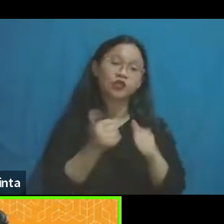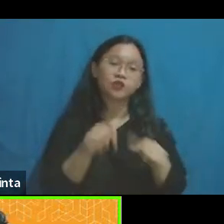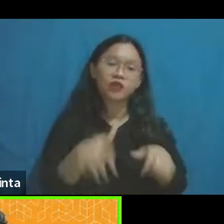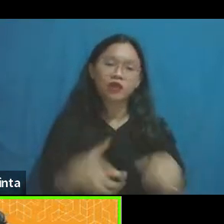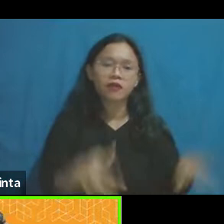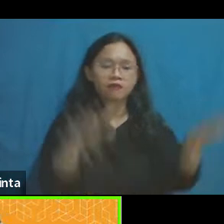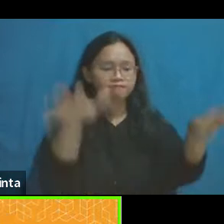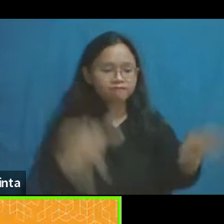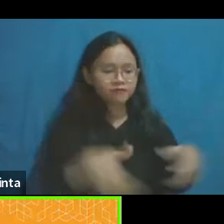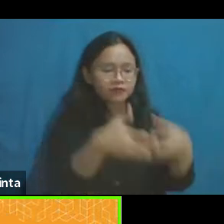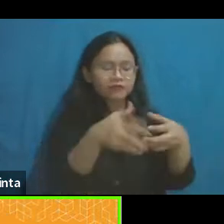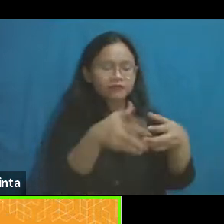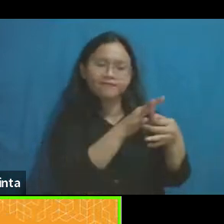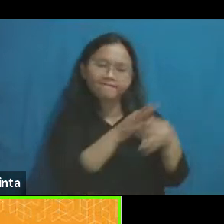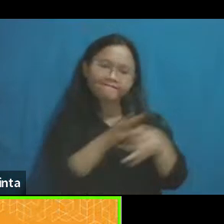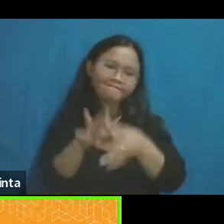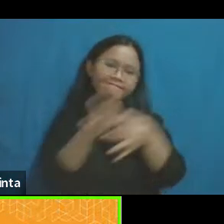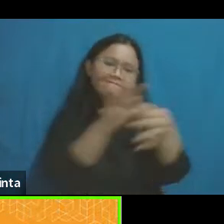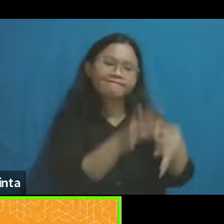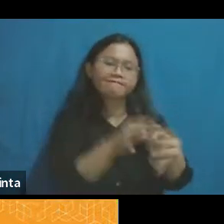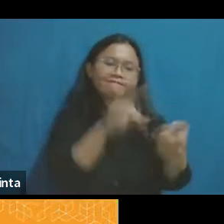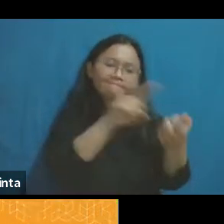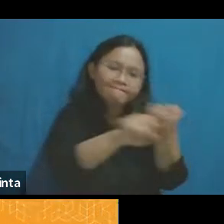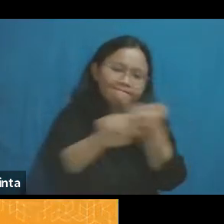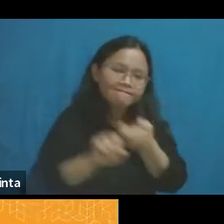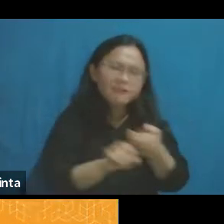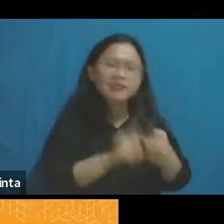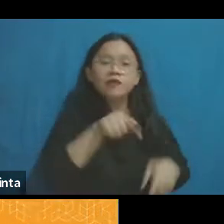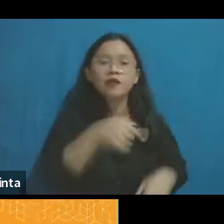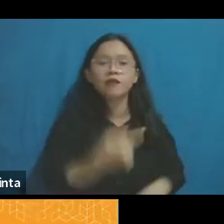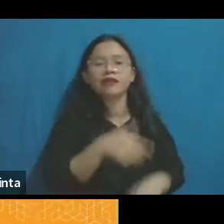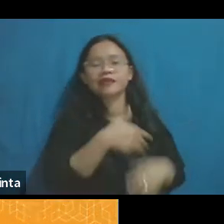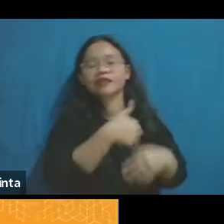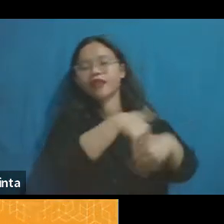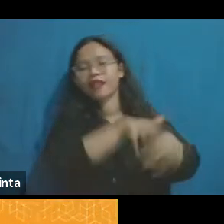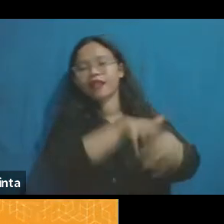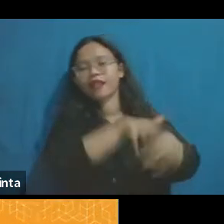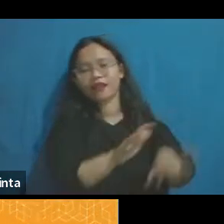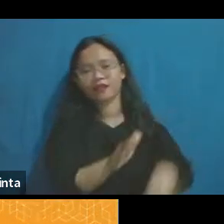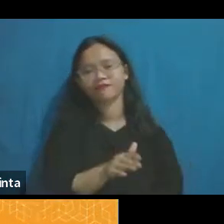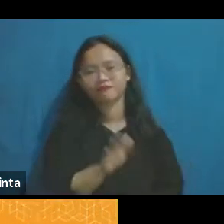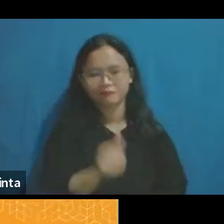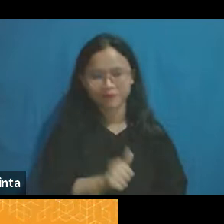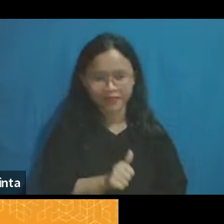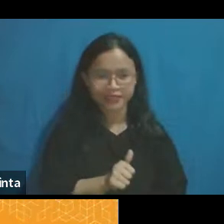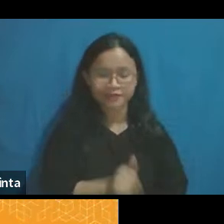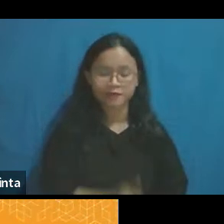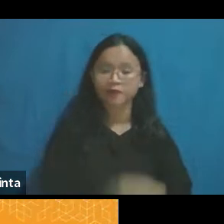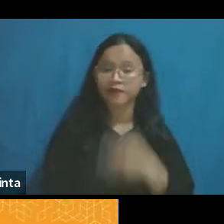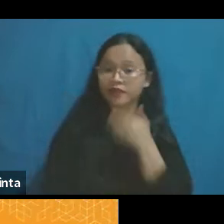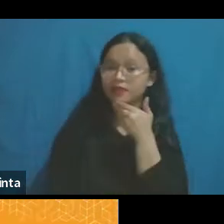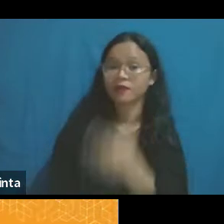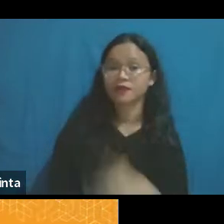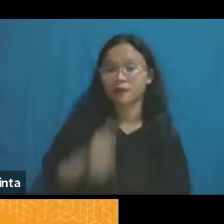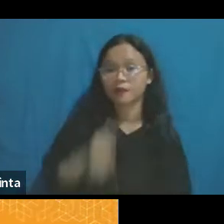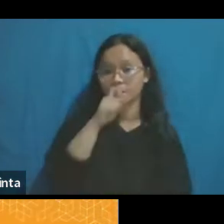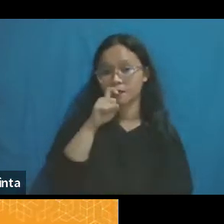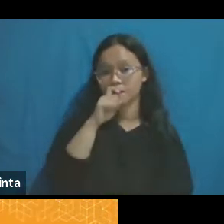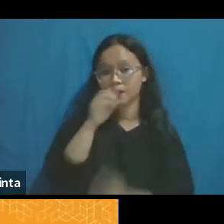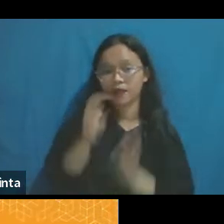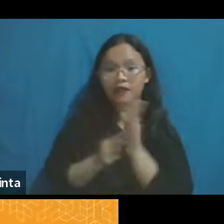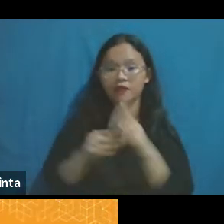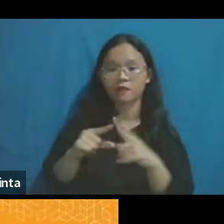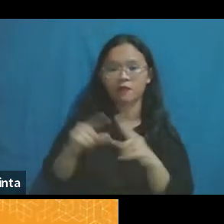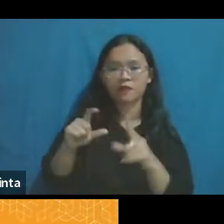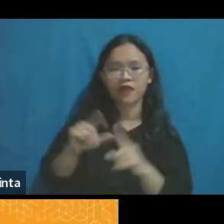people. Thank you. What a thoughtful message, Pak Made. Thank you so much. And I hope the Indonesians as